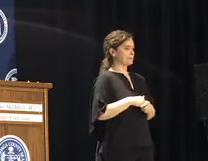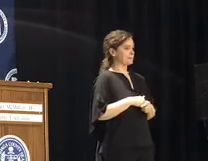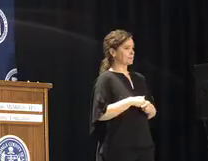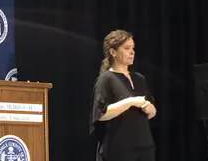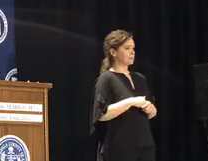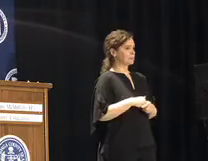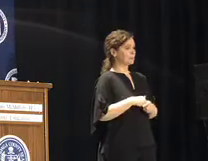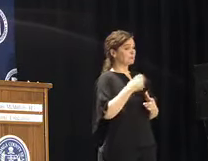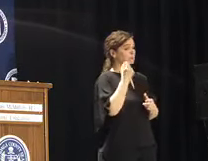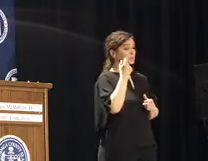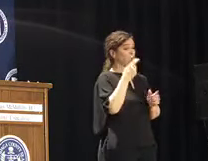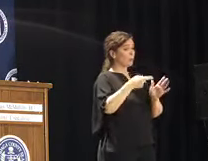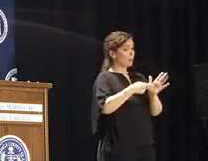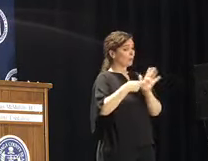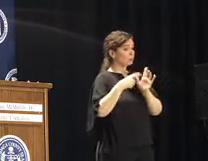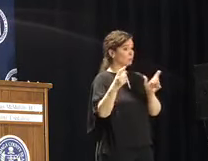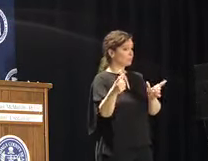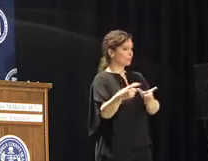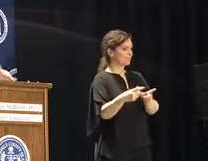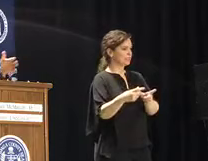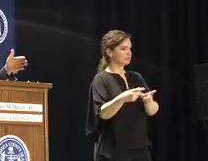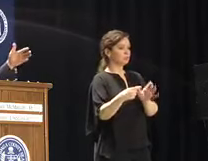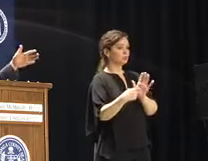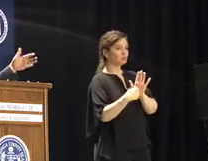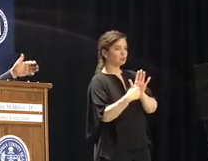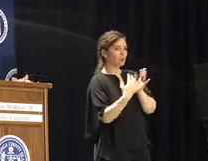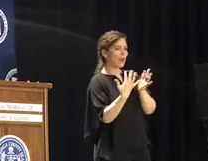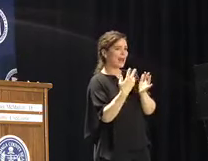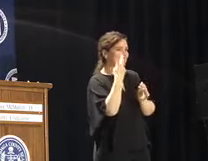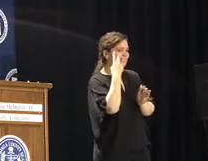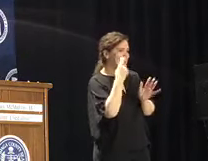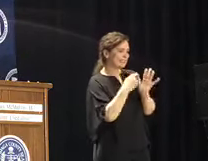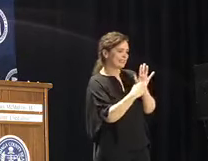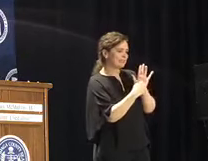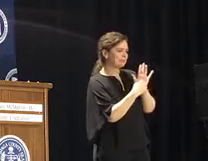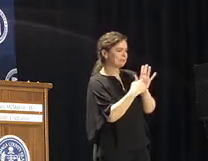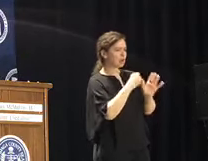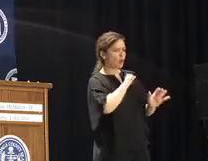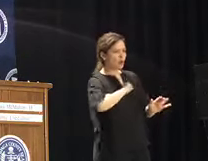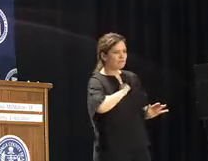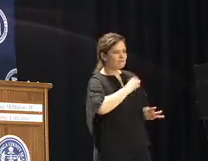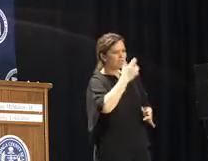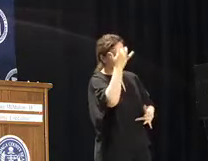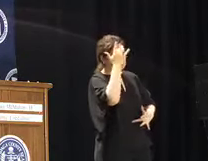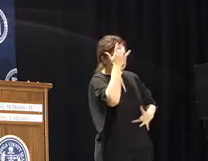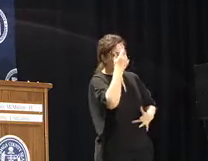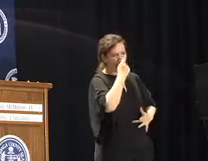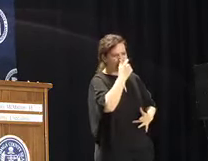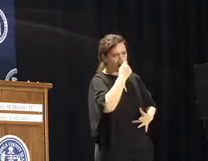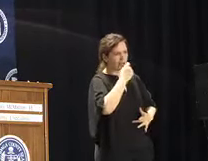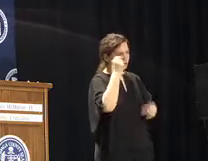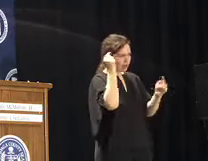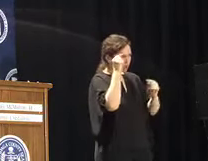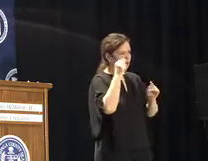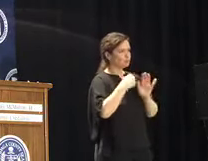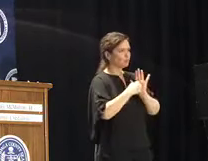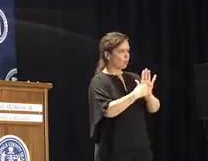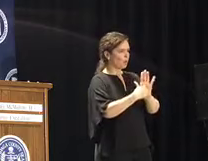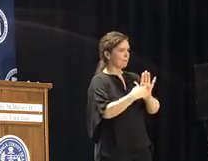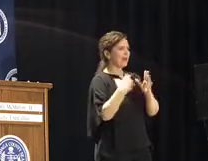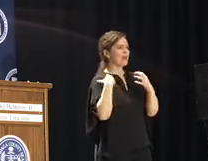and if you're not symptomatic, our health department will go and determine that you're good to go. You said there's 16 people